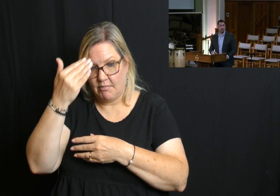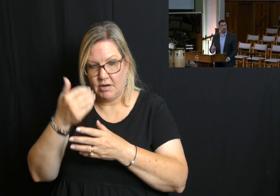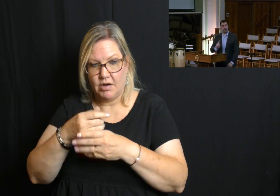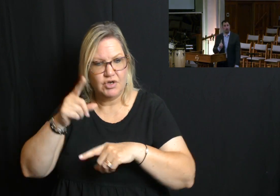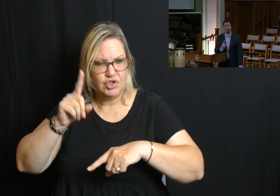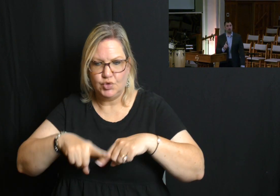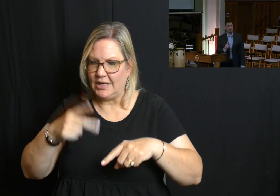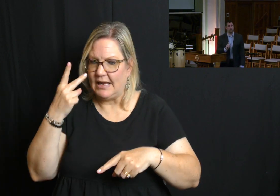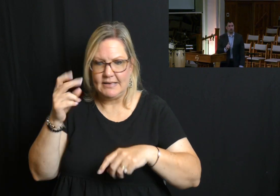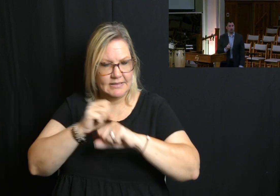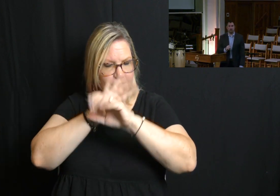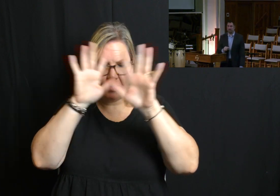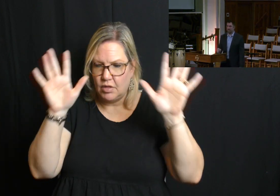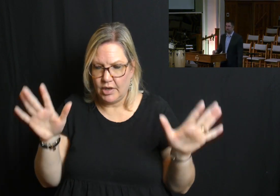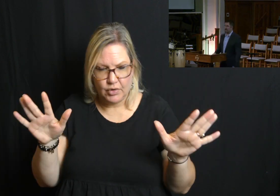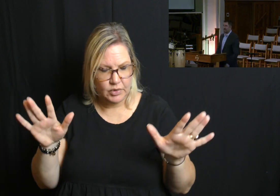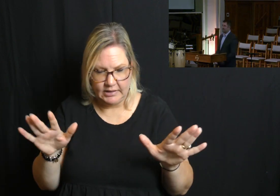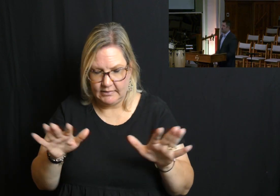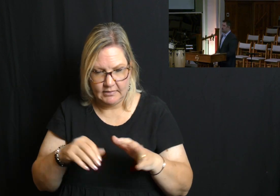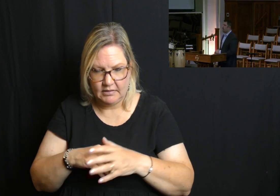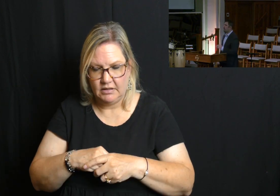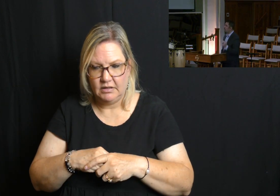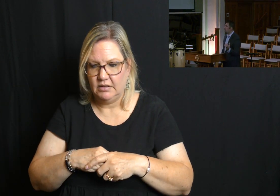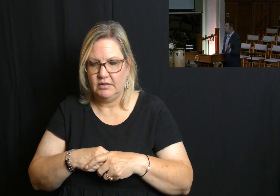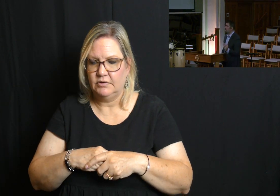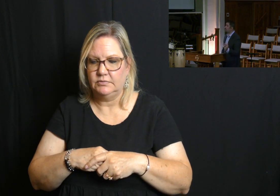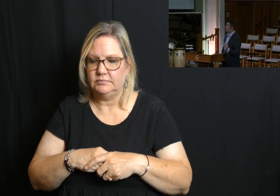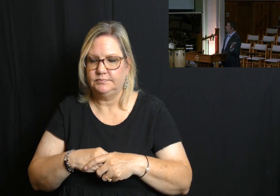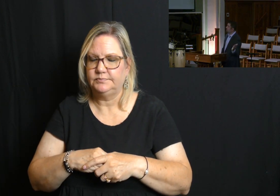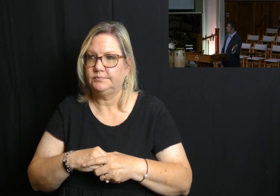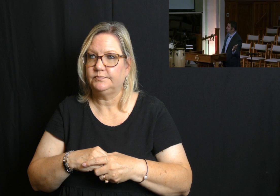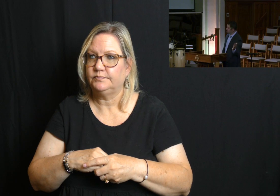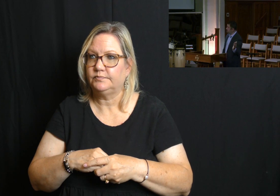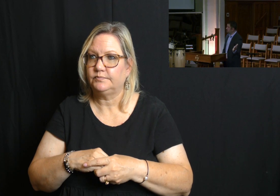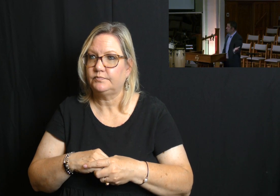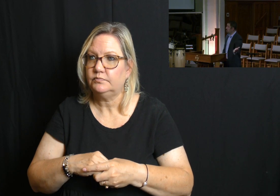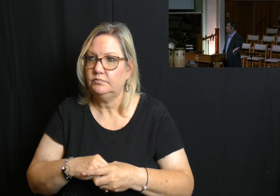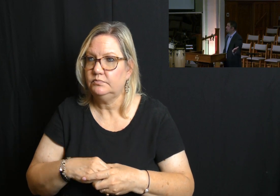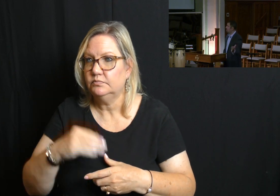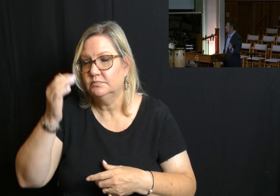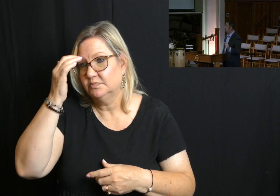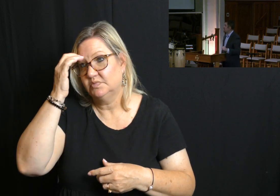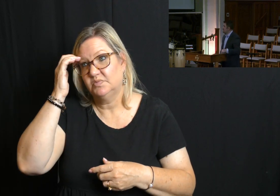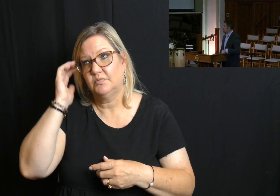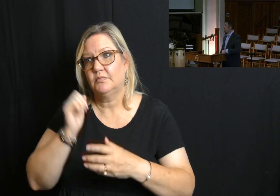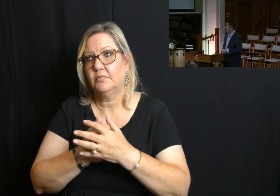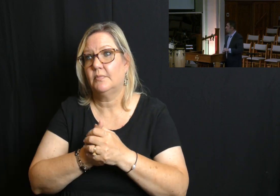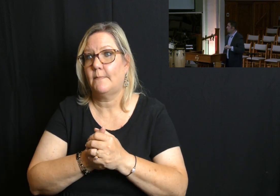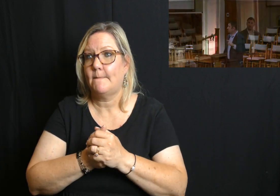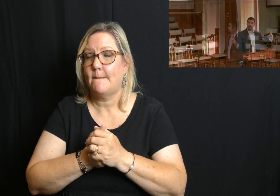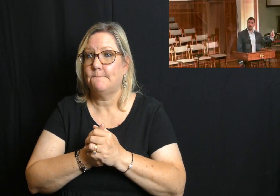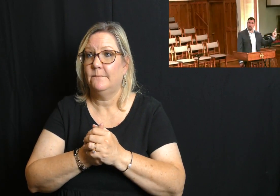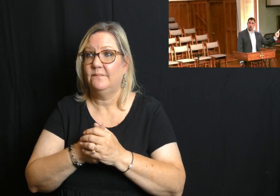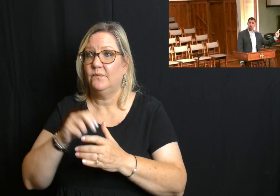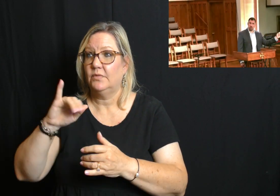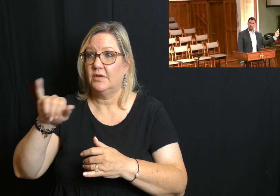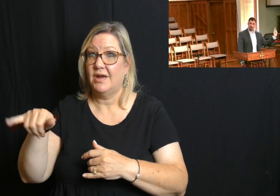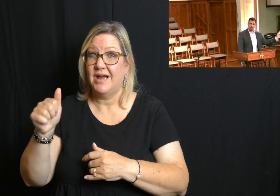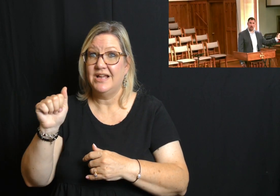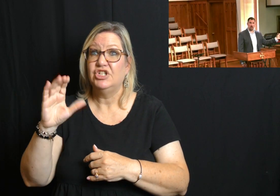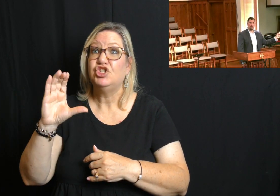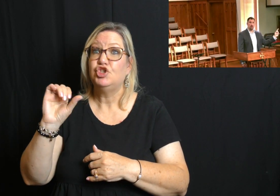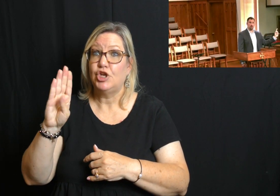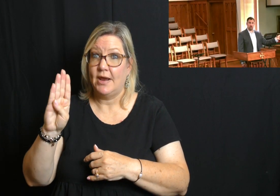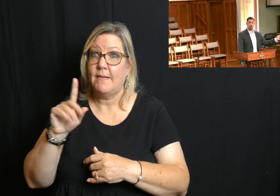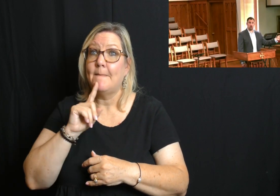picture. Because I hope you don't miss this. He's not going home because he wanted to, just because he wanted to go home. He's going home because God told him it